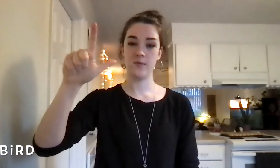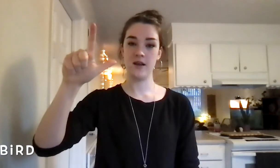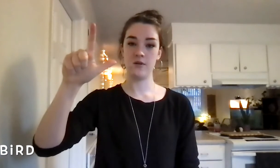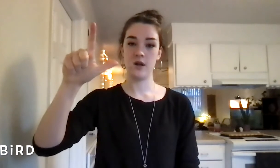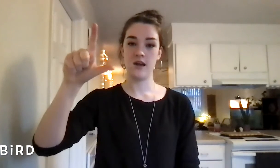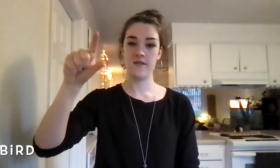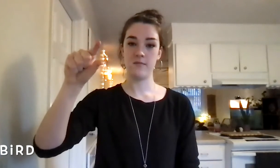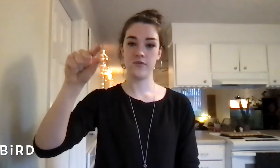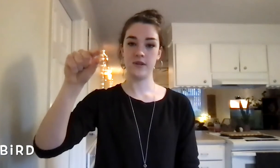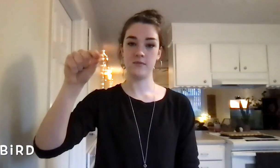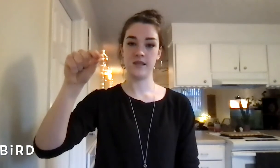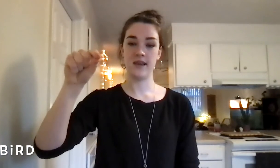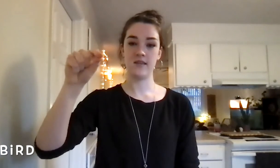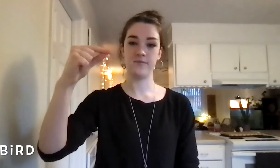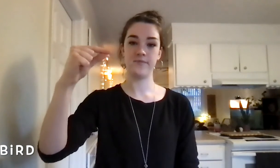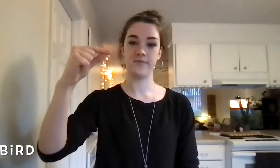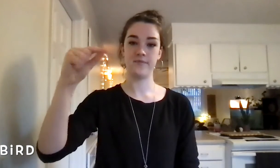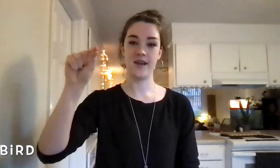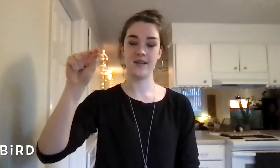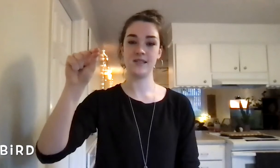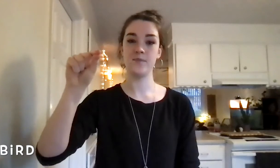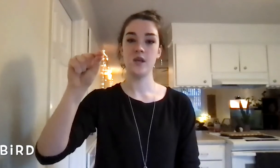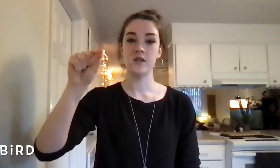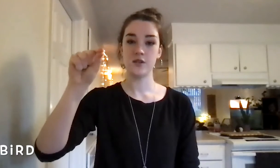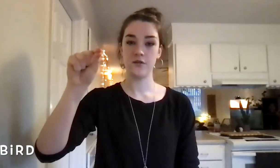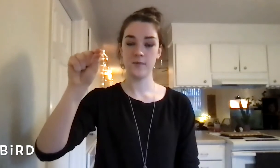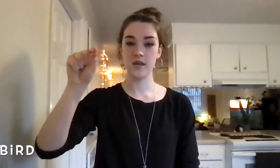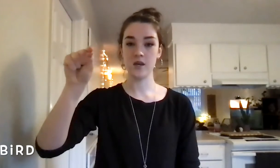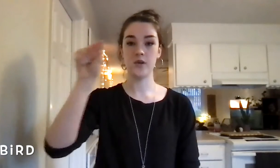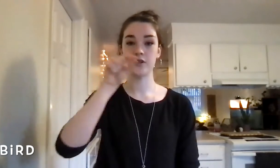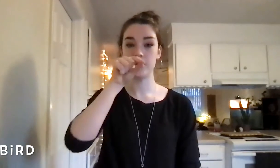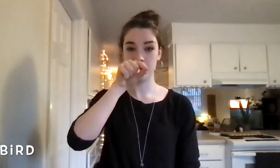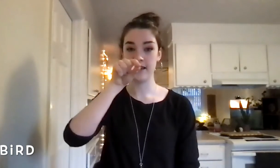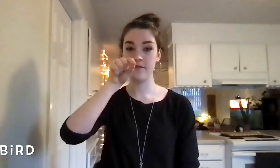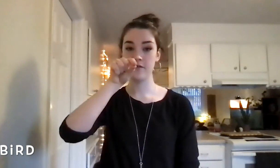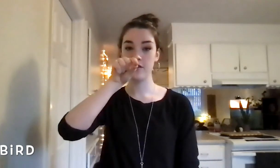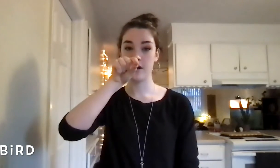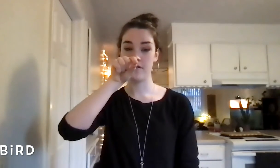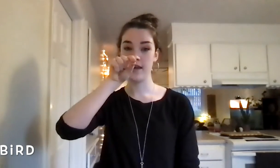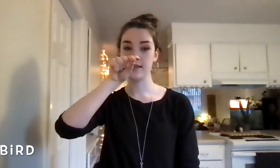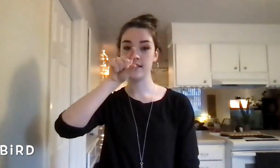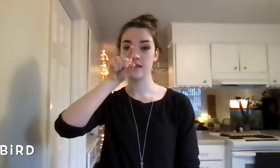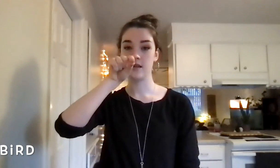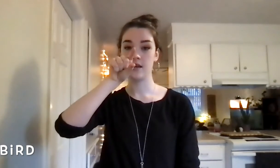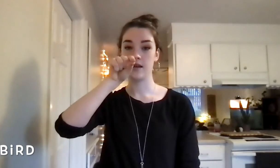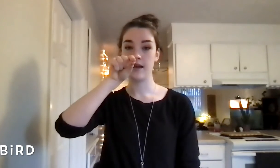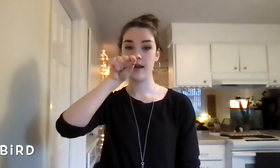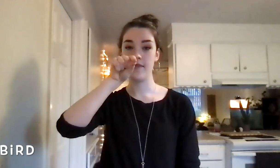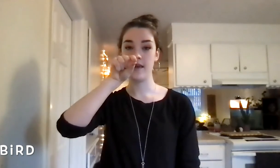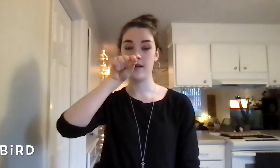out, and then bring them together. Nice. So from here, we're just going to bring that in front of our face. And then